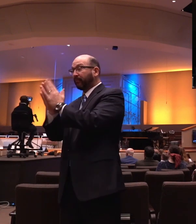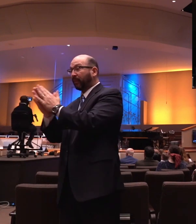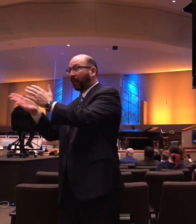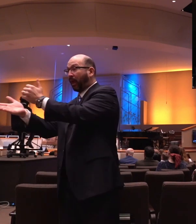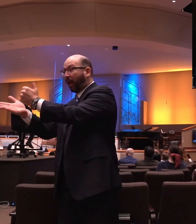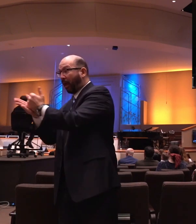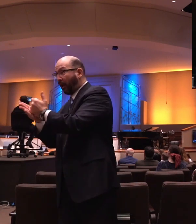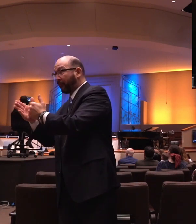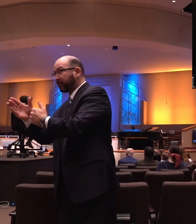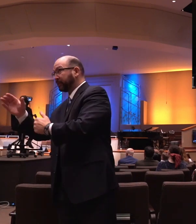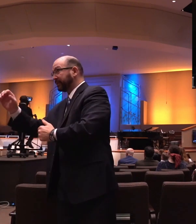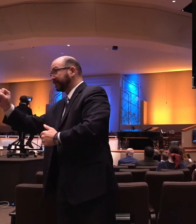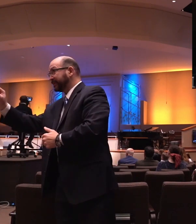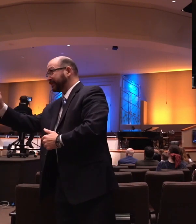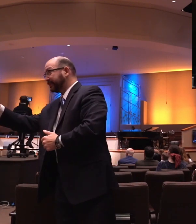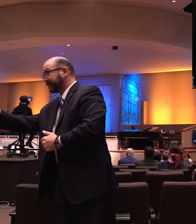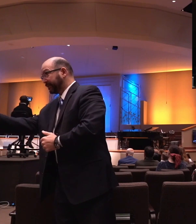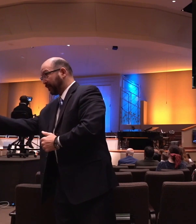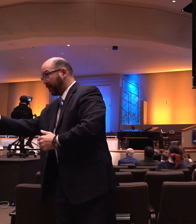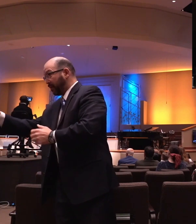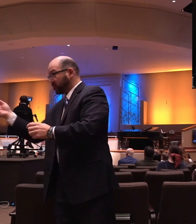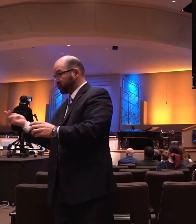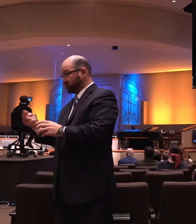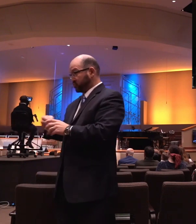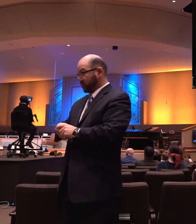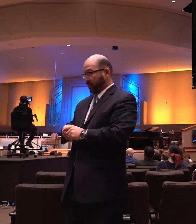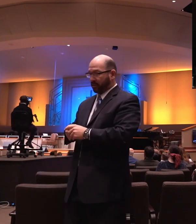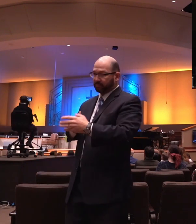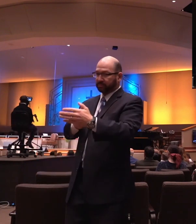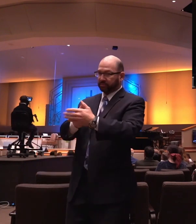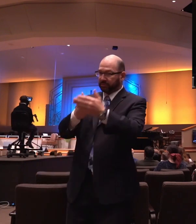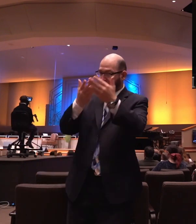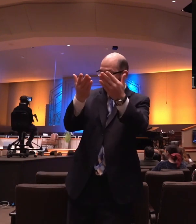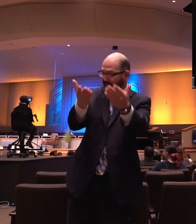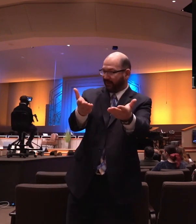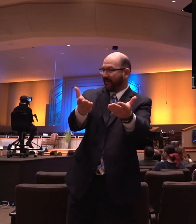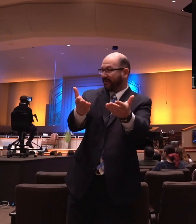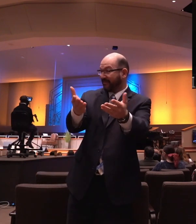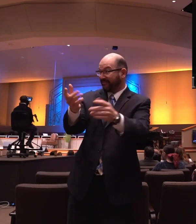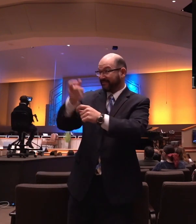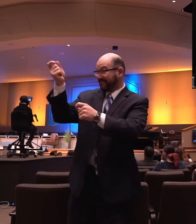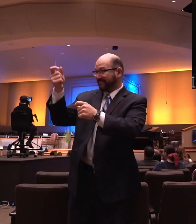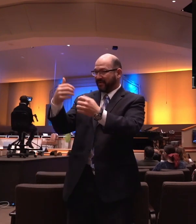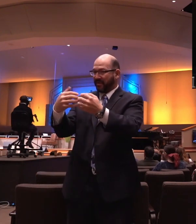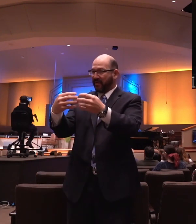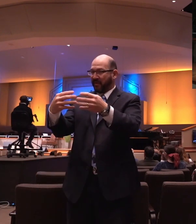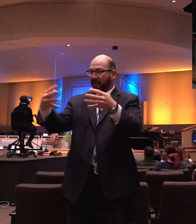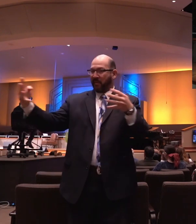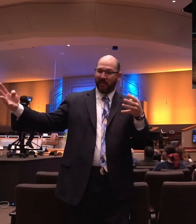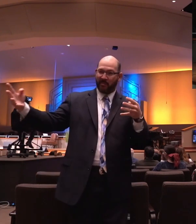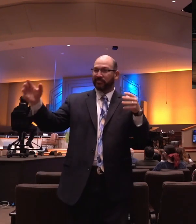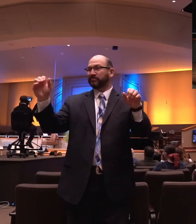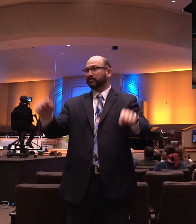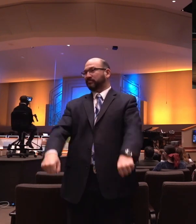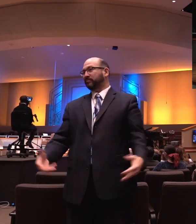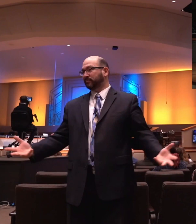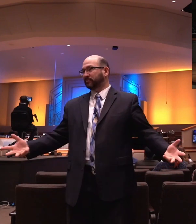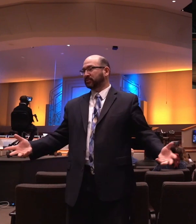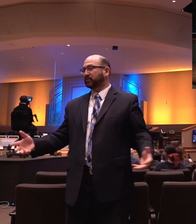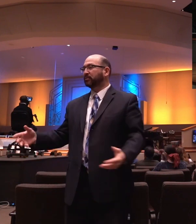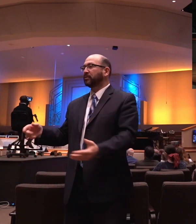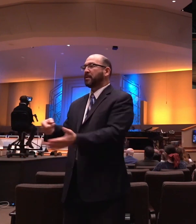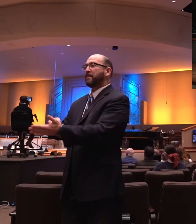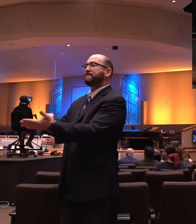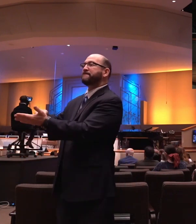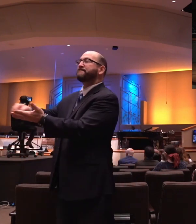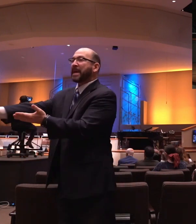to war with Basha, then he'll be defeated and we can open up the borders. And so he bribes